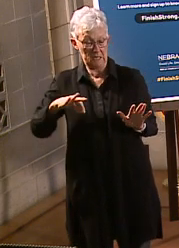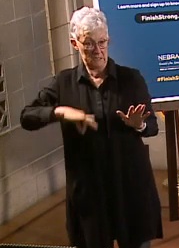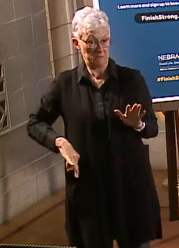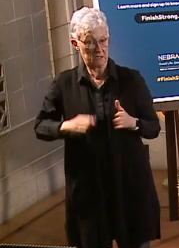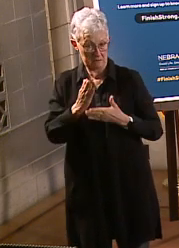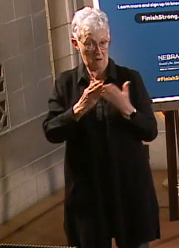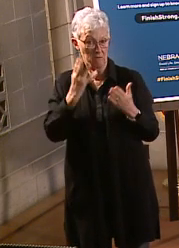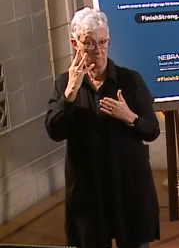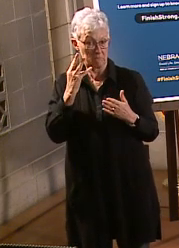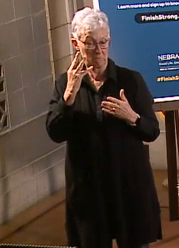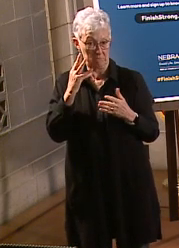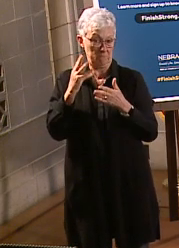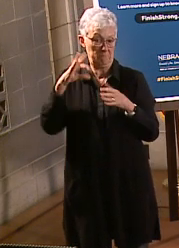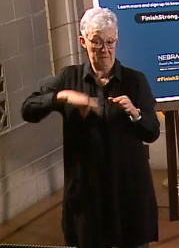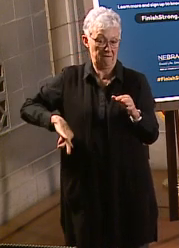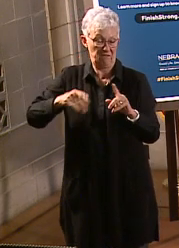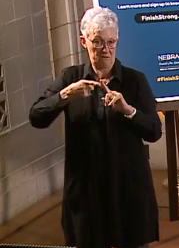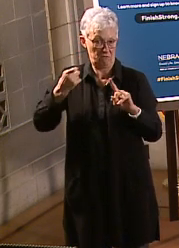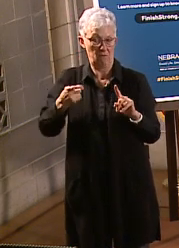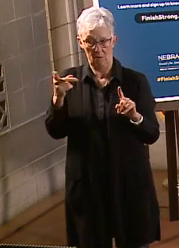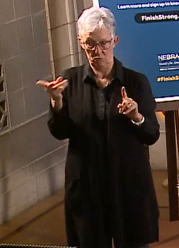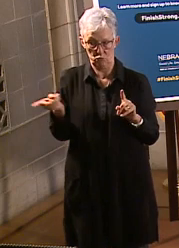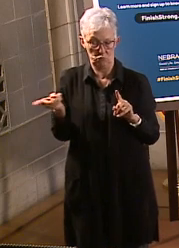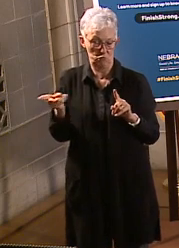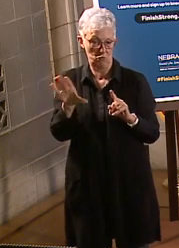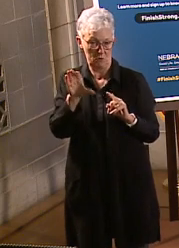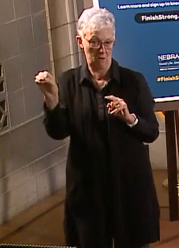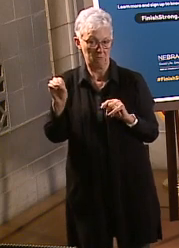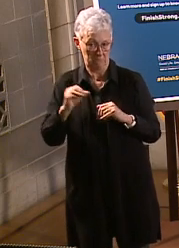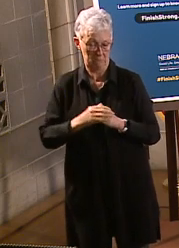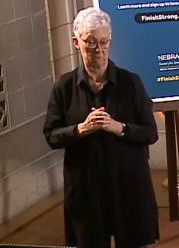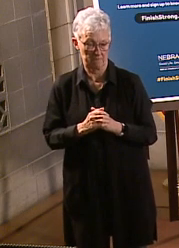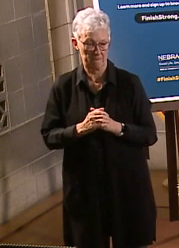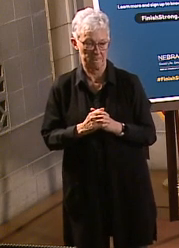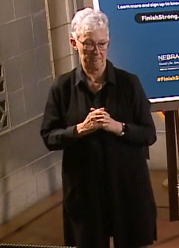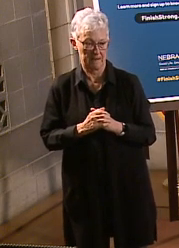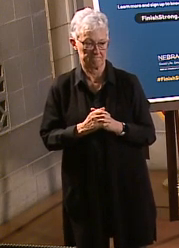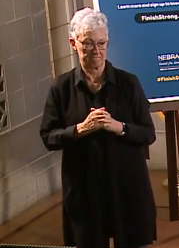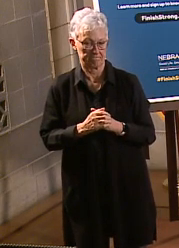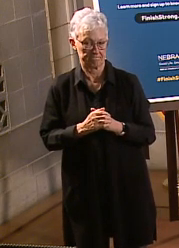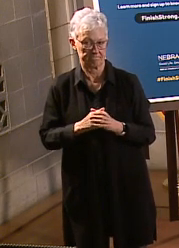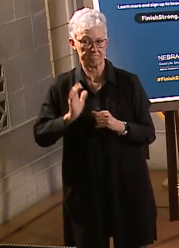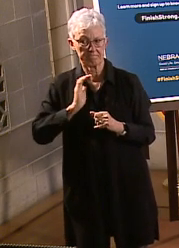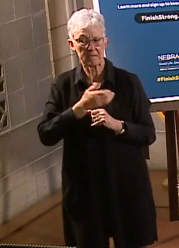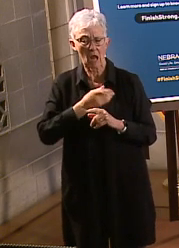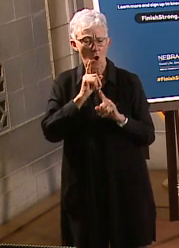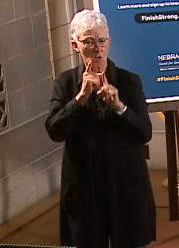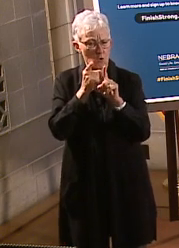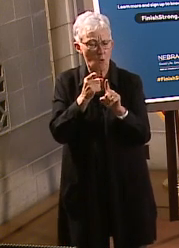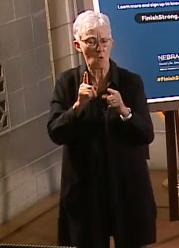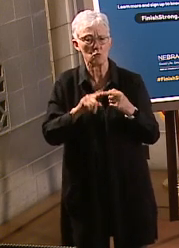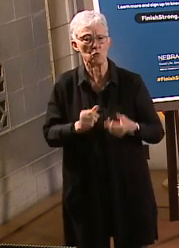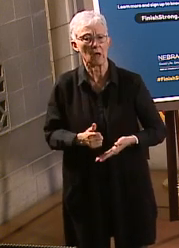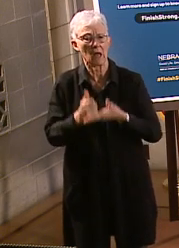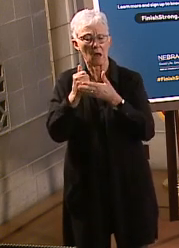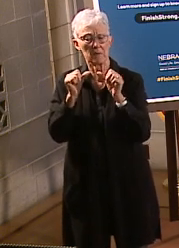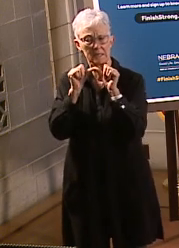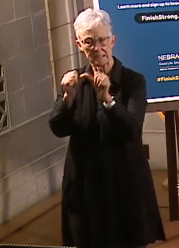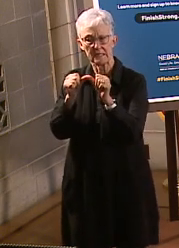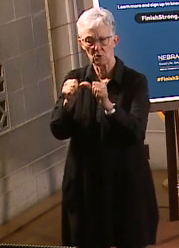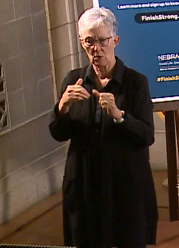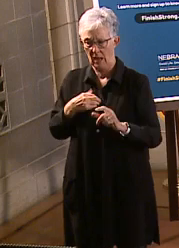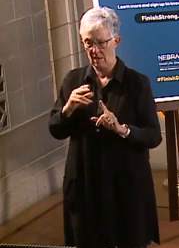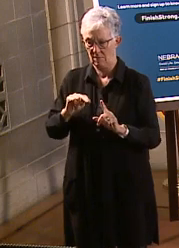concierge program, and we are grateful for those efforts. All of these efforts continue to help connect residents of North Omaha to